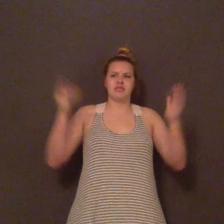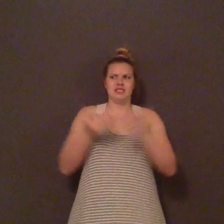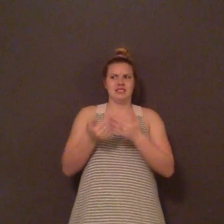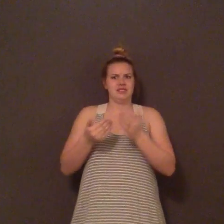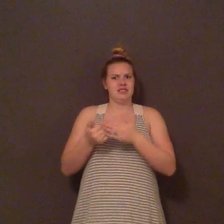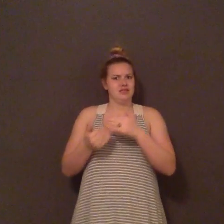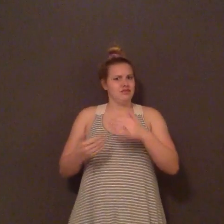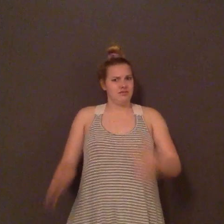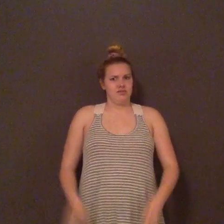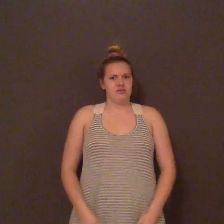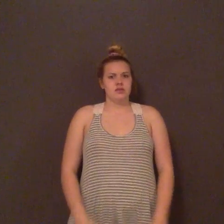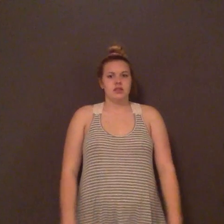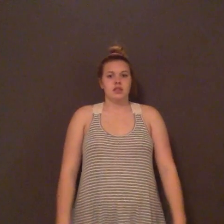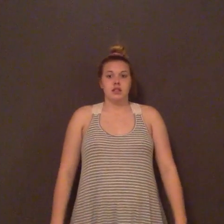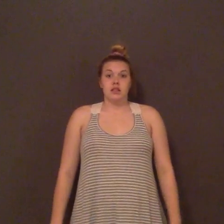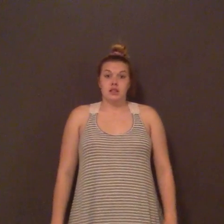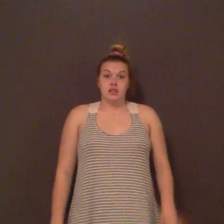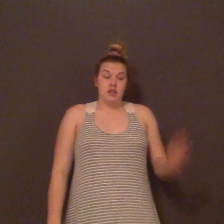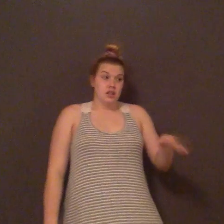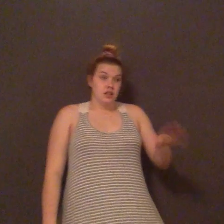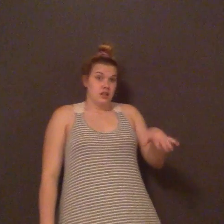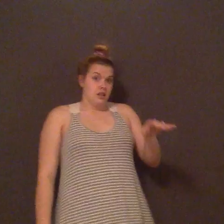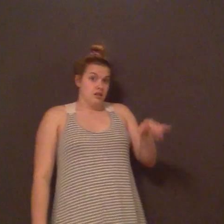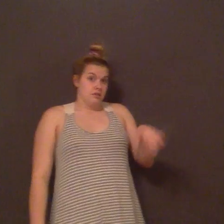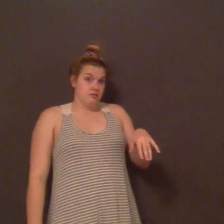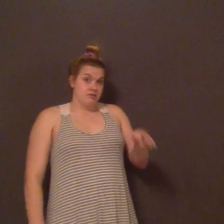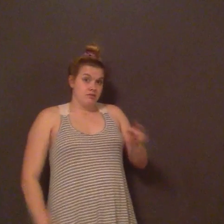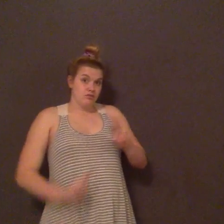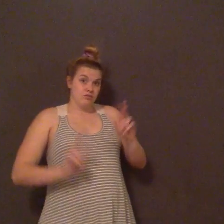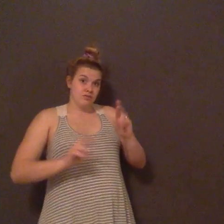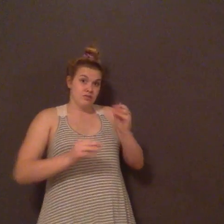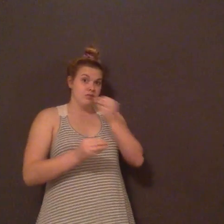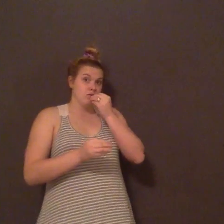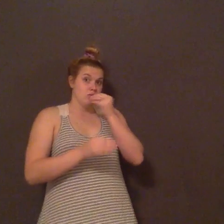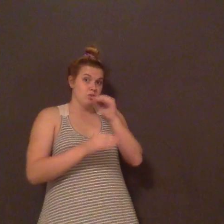Steven? Dinner in 5. Washing up. Be right there.